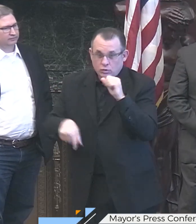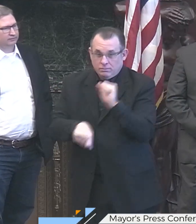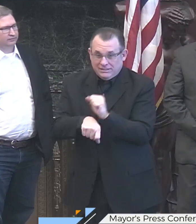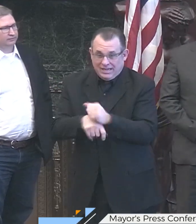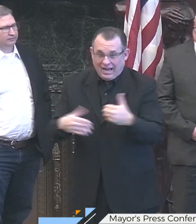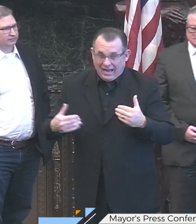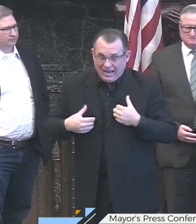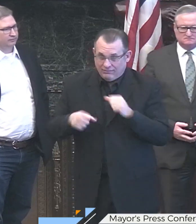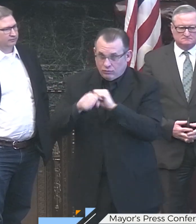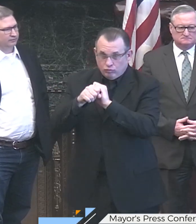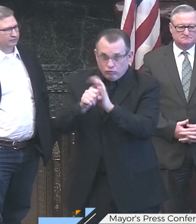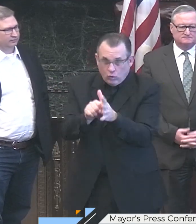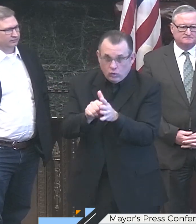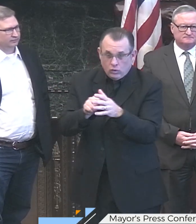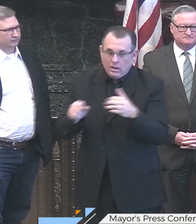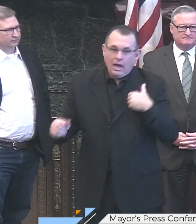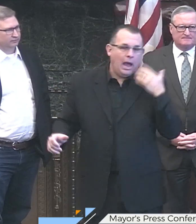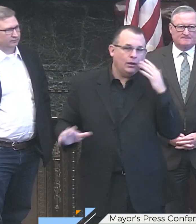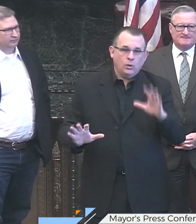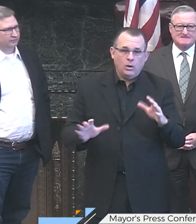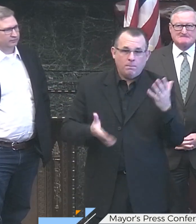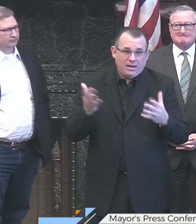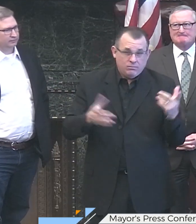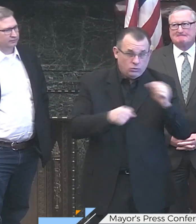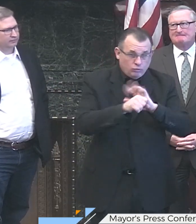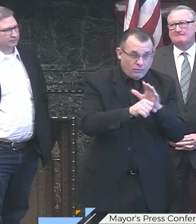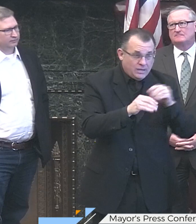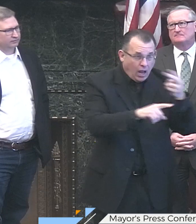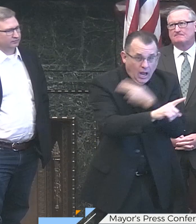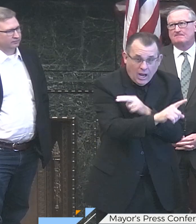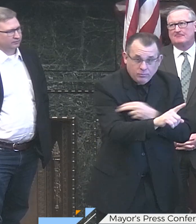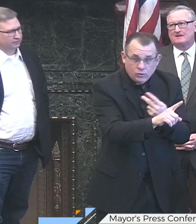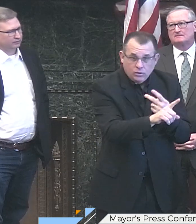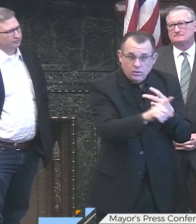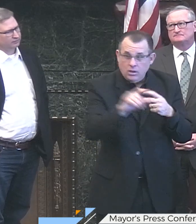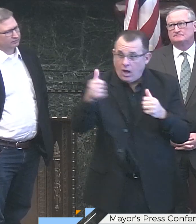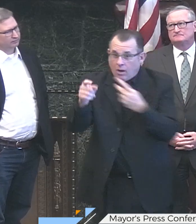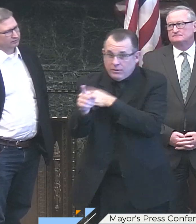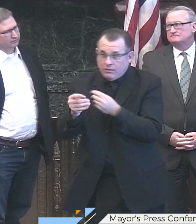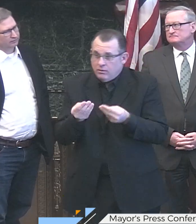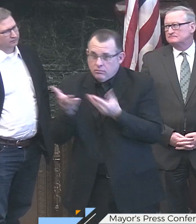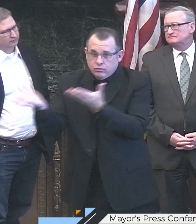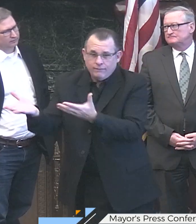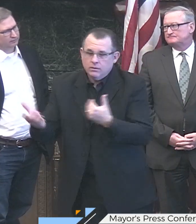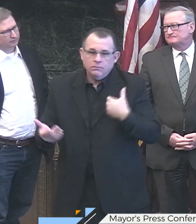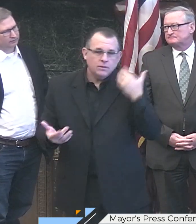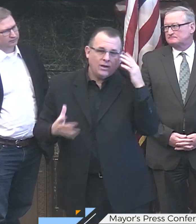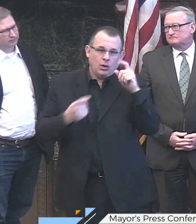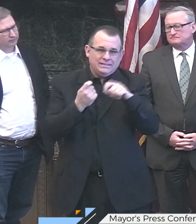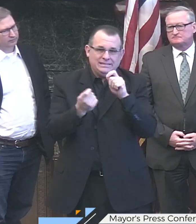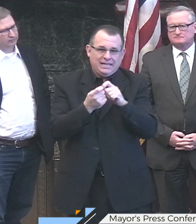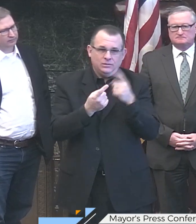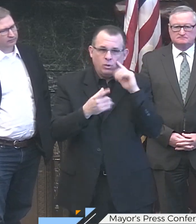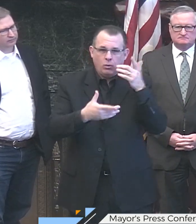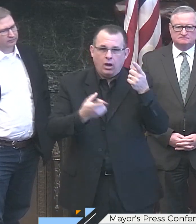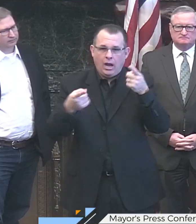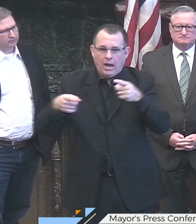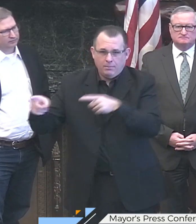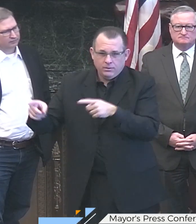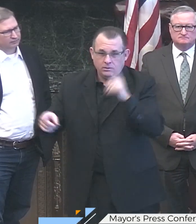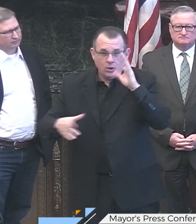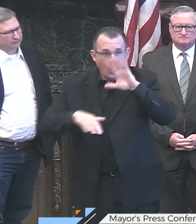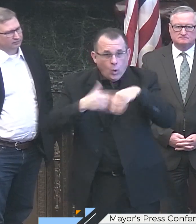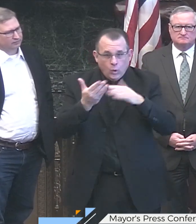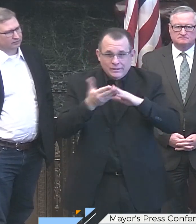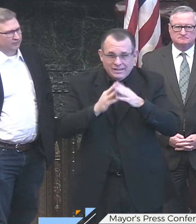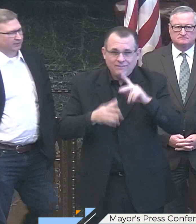or for other patients. Just simply add the total number of beds in the city. So the entire hospital system in Philadelphia continues to be open and will continue to be open for